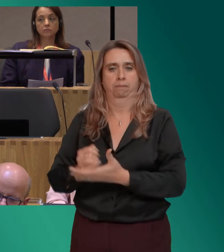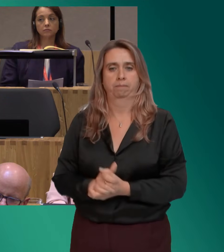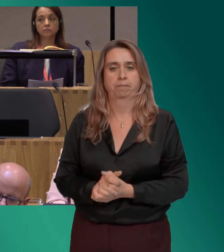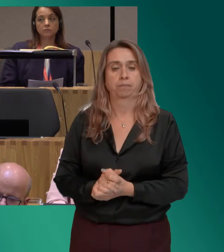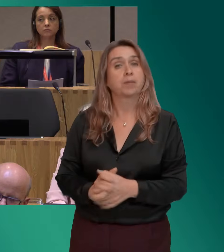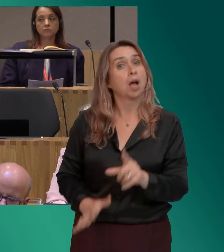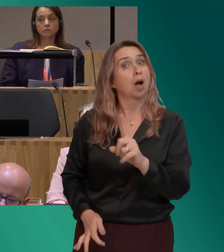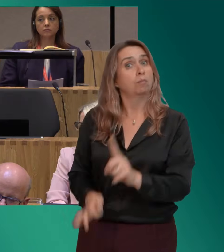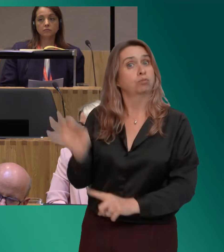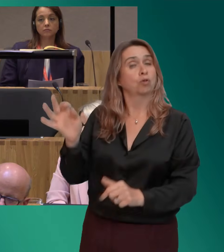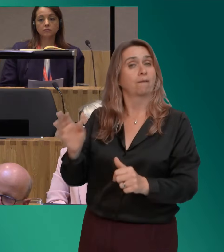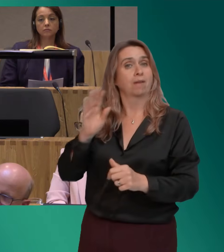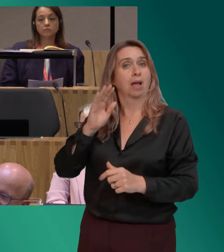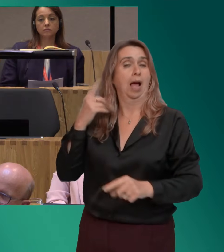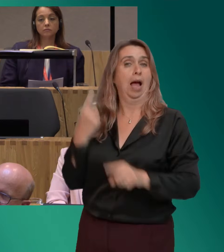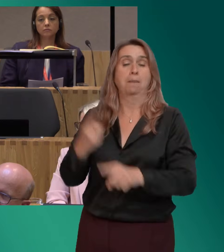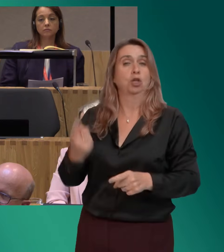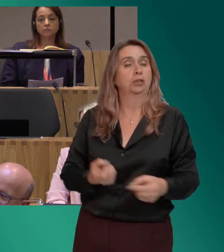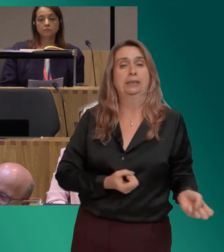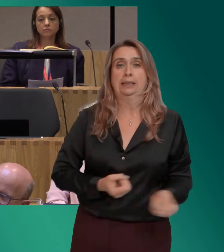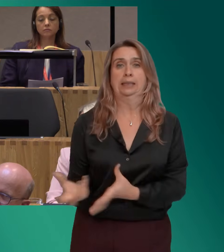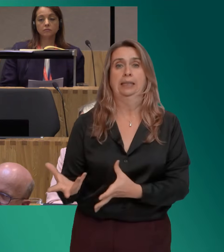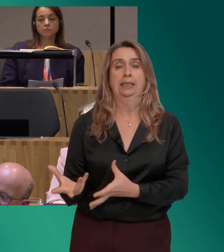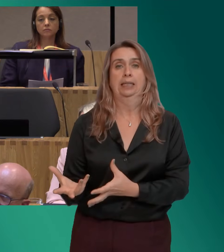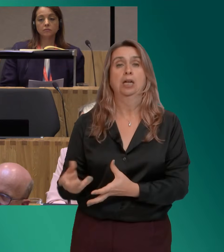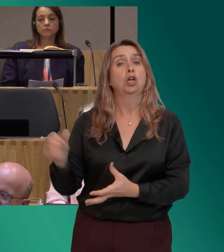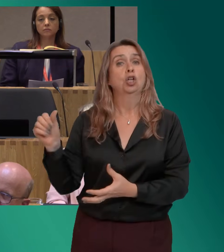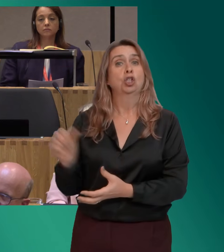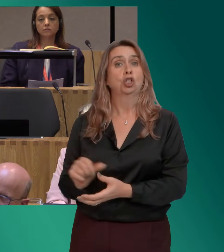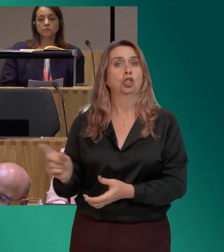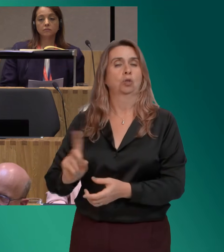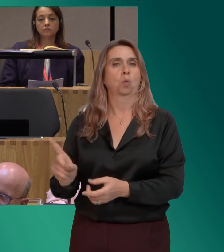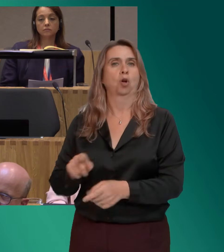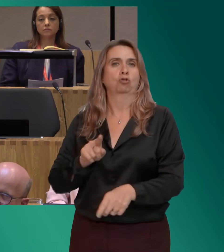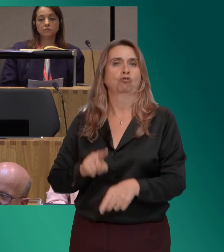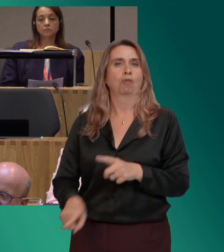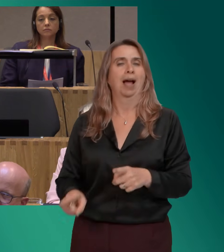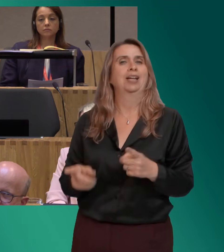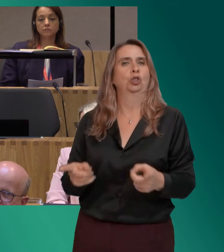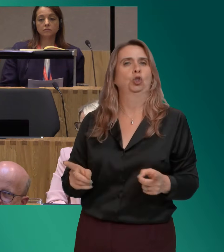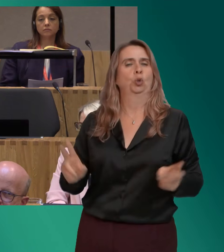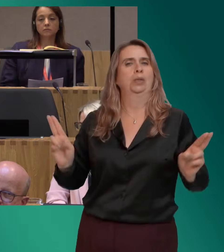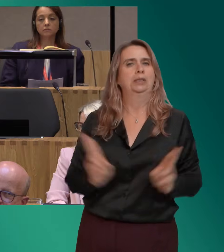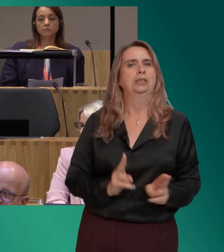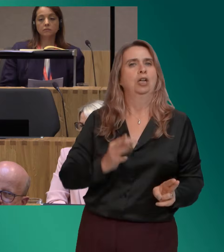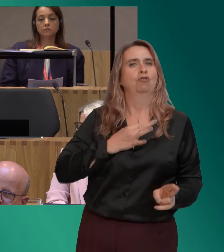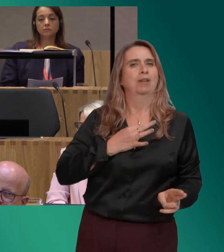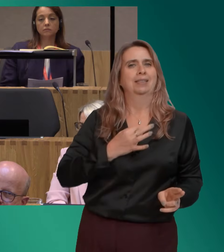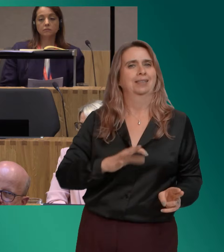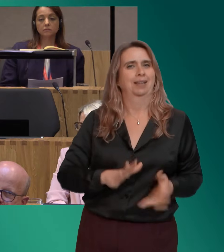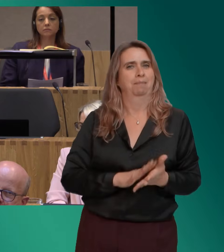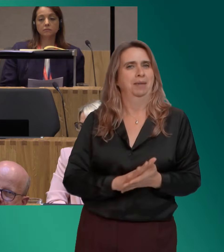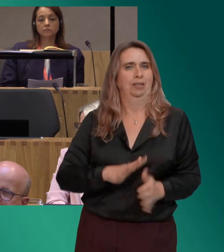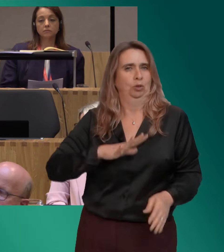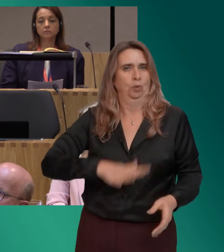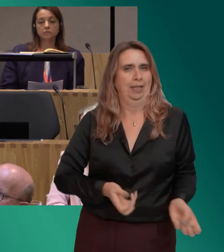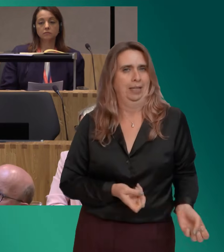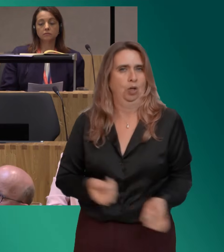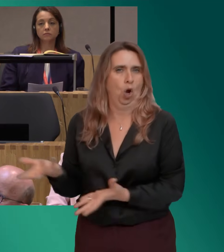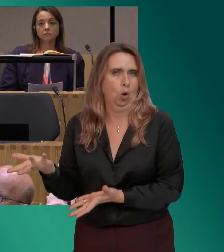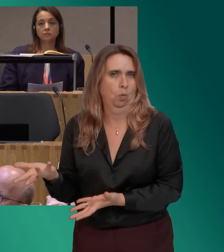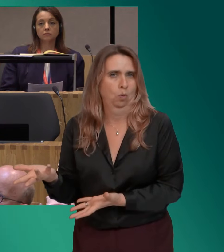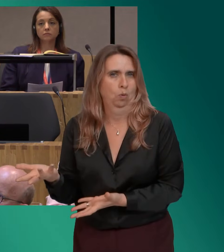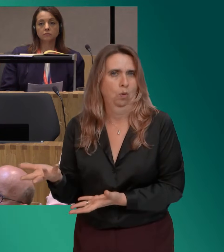improving emergency care is keeping people out of hospital in the first place, as well as a safe, timely discharge of patients to free up capacity